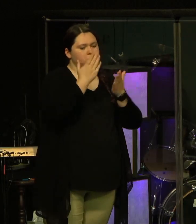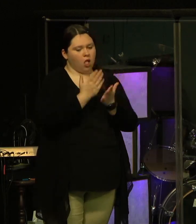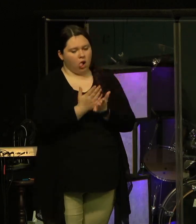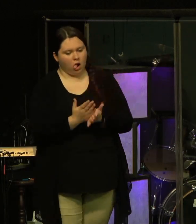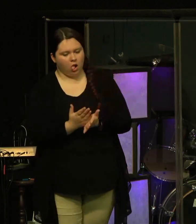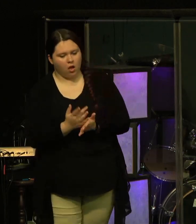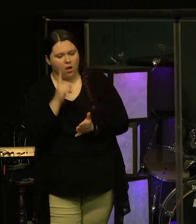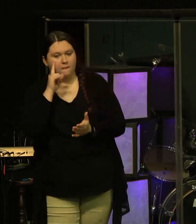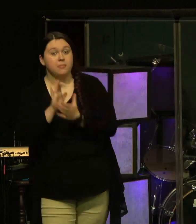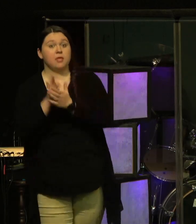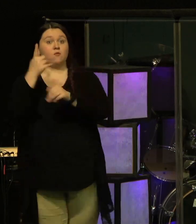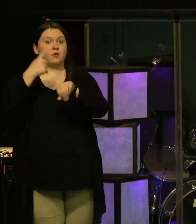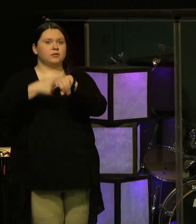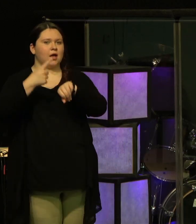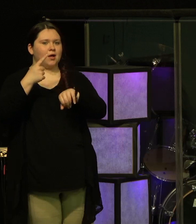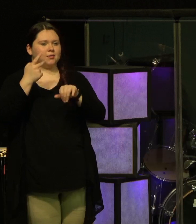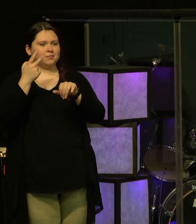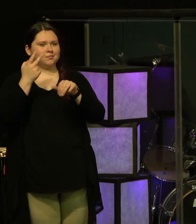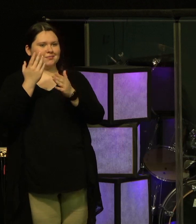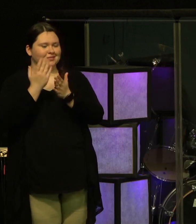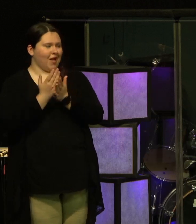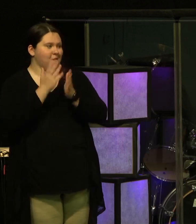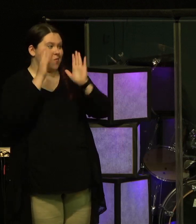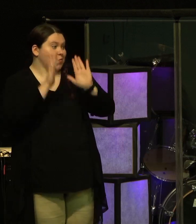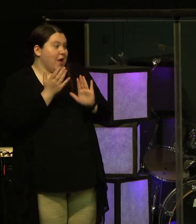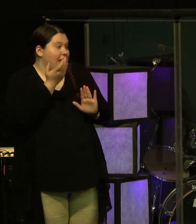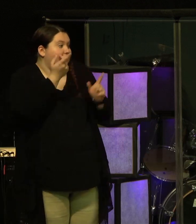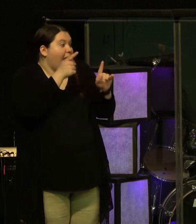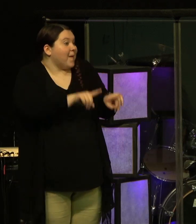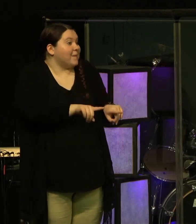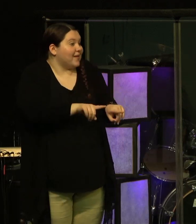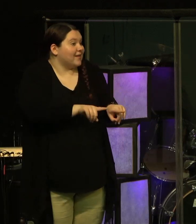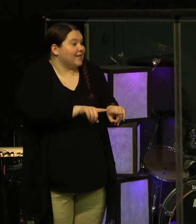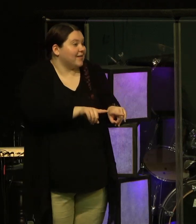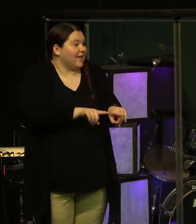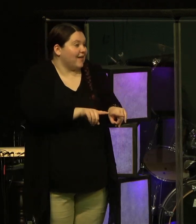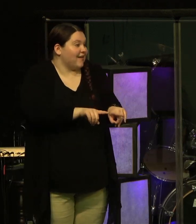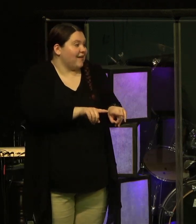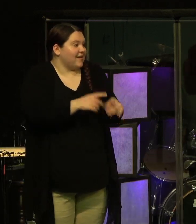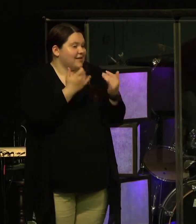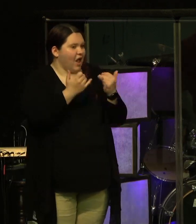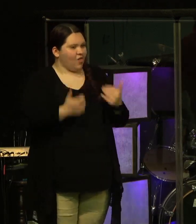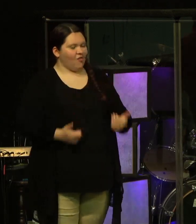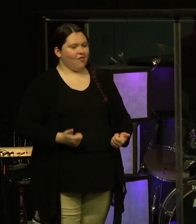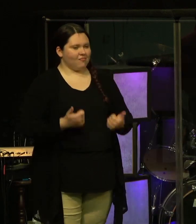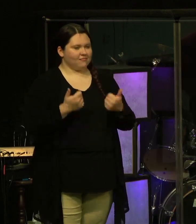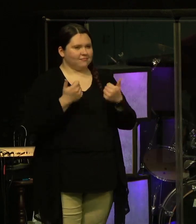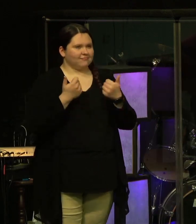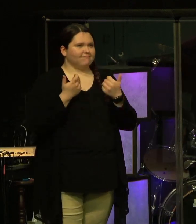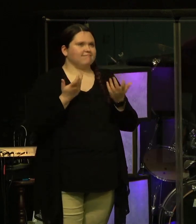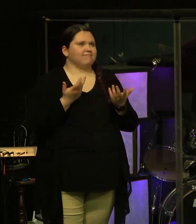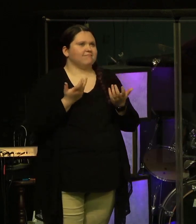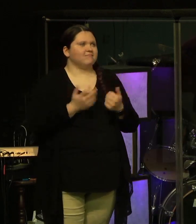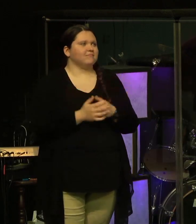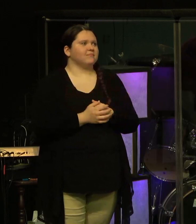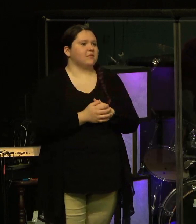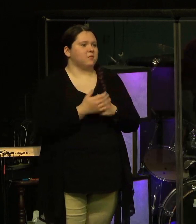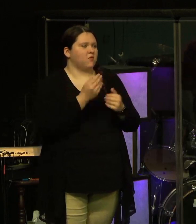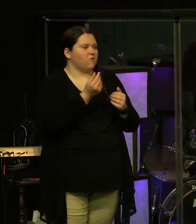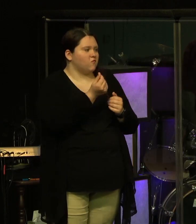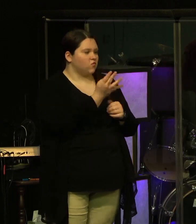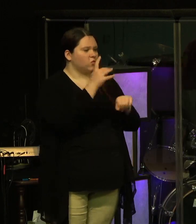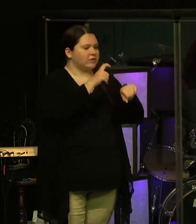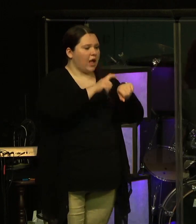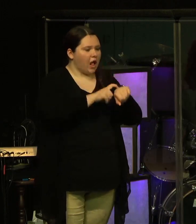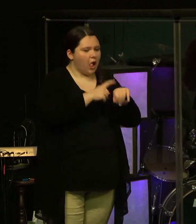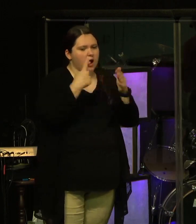We're believers and something great happened. And we just, our life is a series. Maybe we have, a few times here